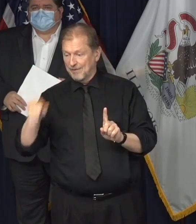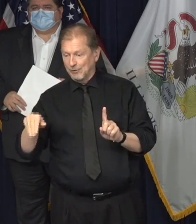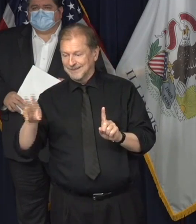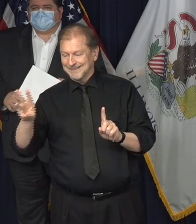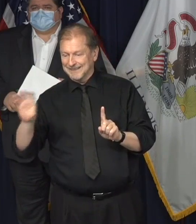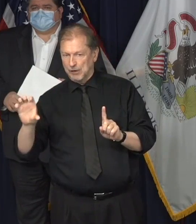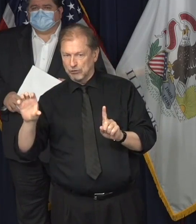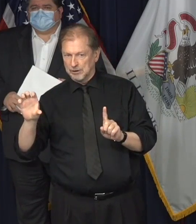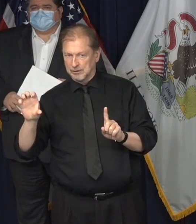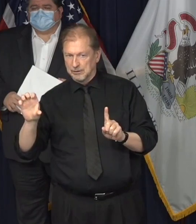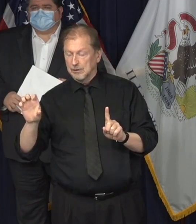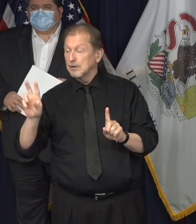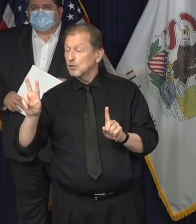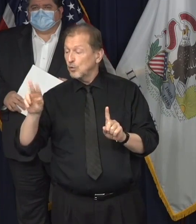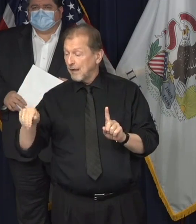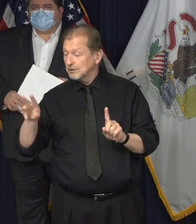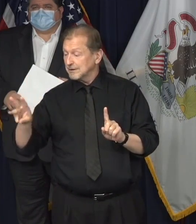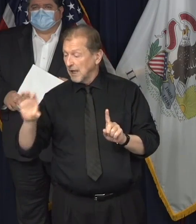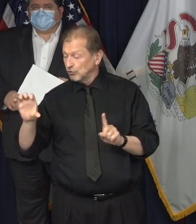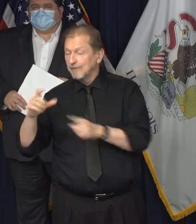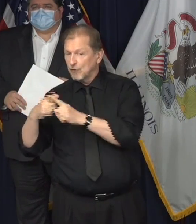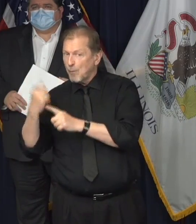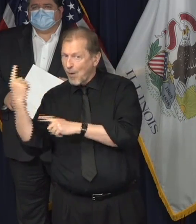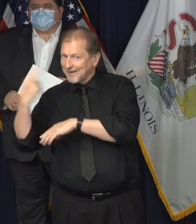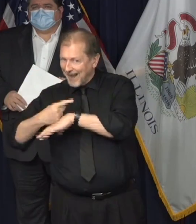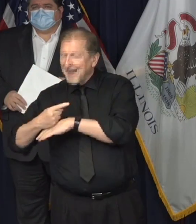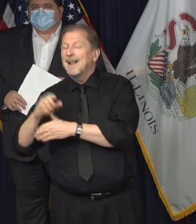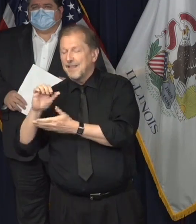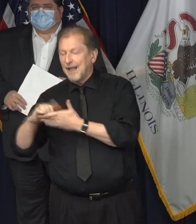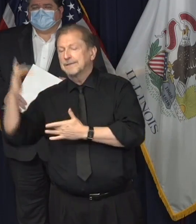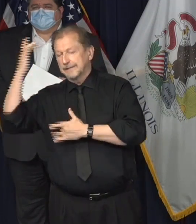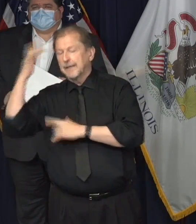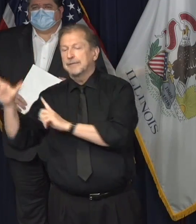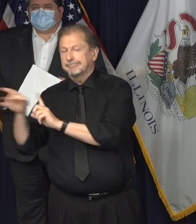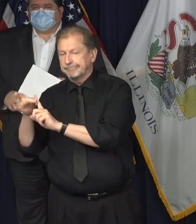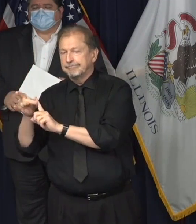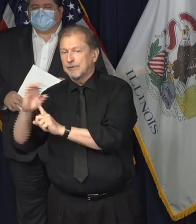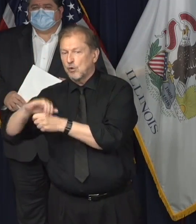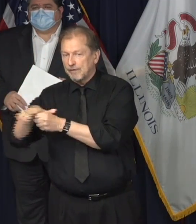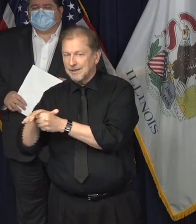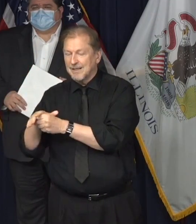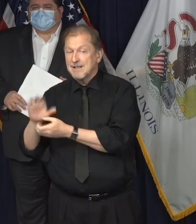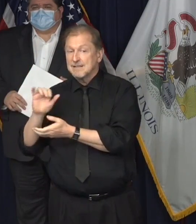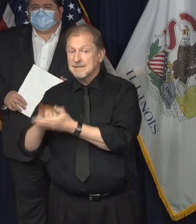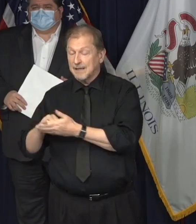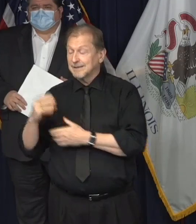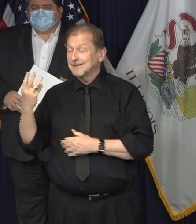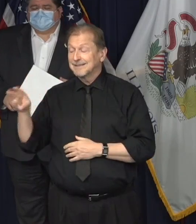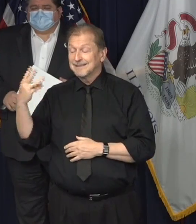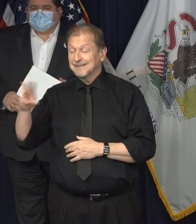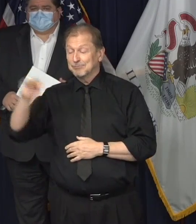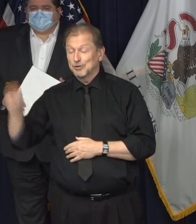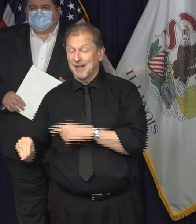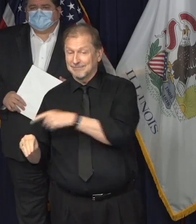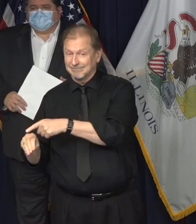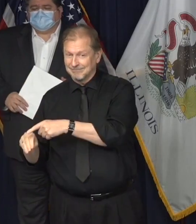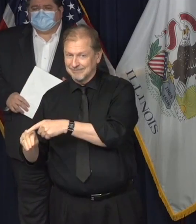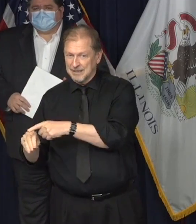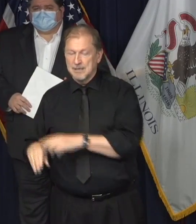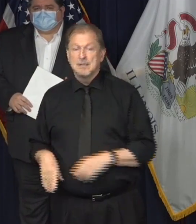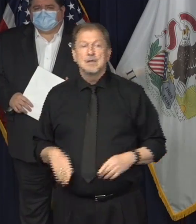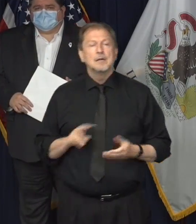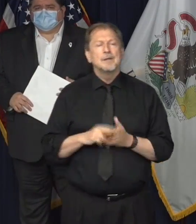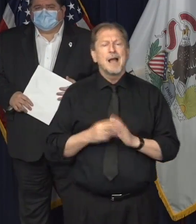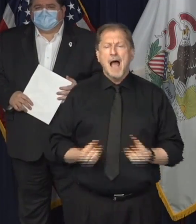2,641 tests were positive. That's a 15% positivity rate. And that brings our total number